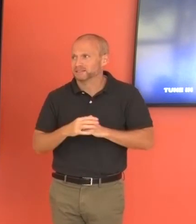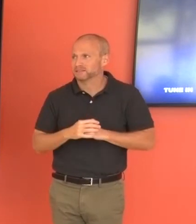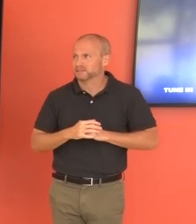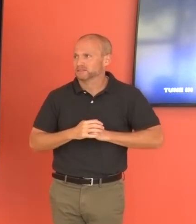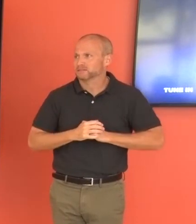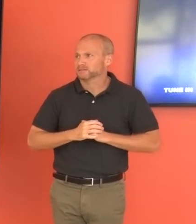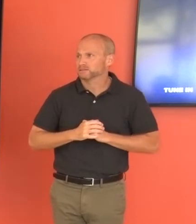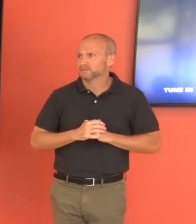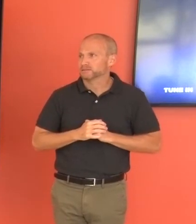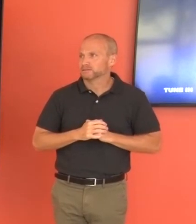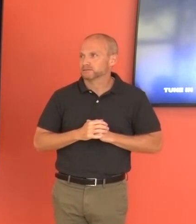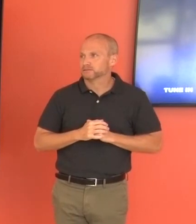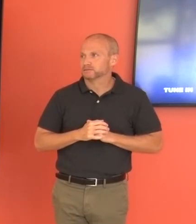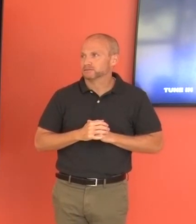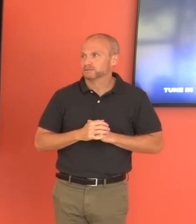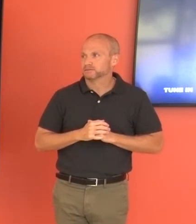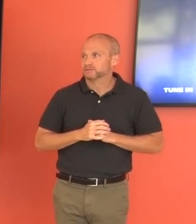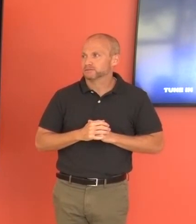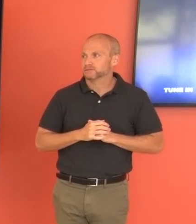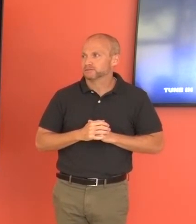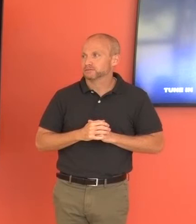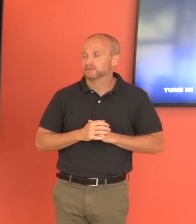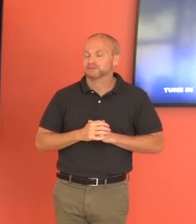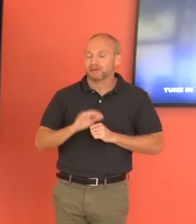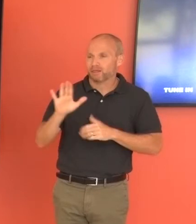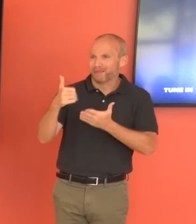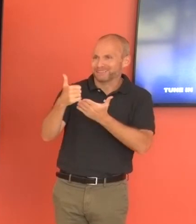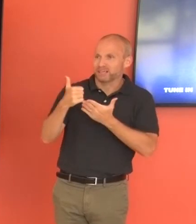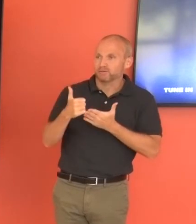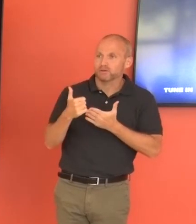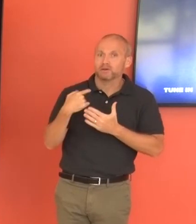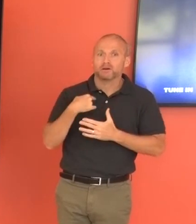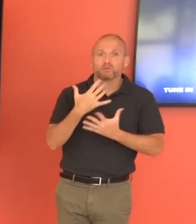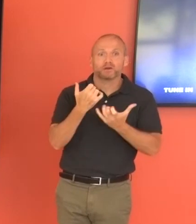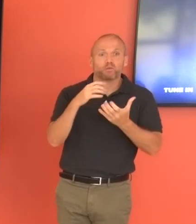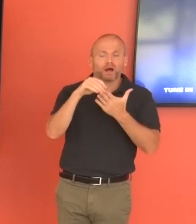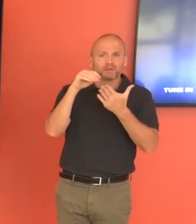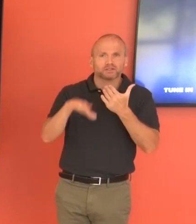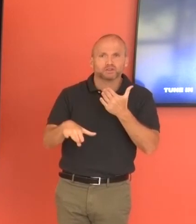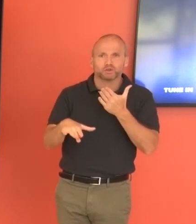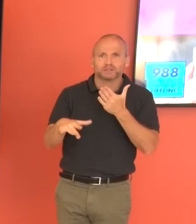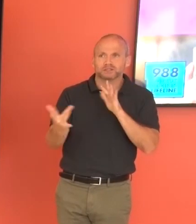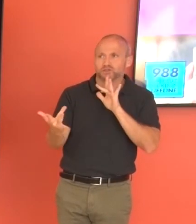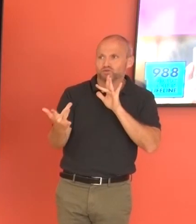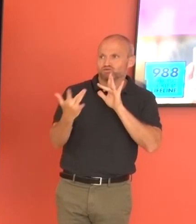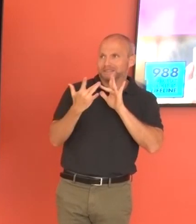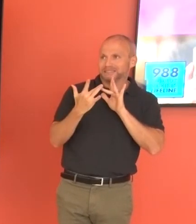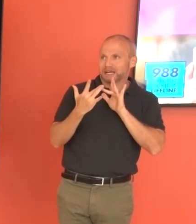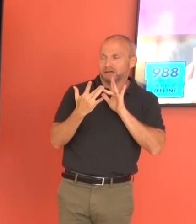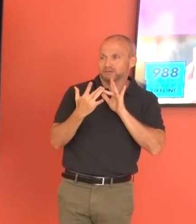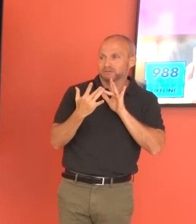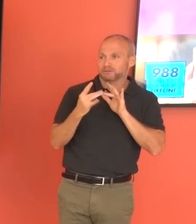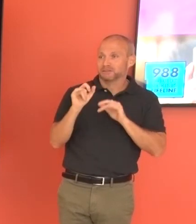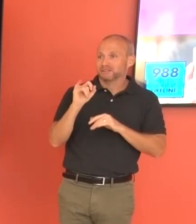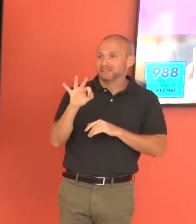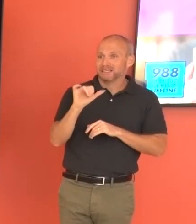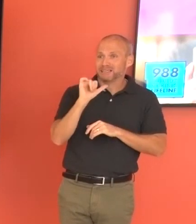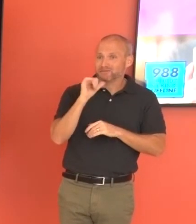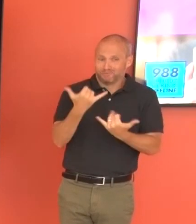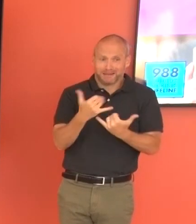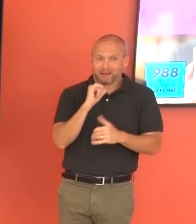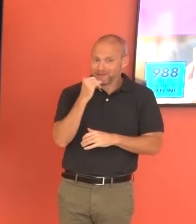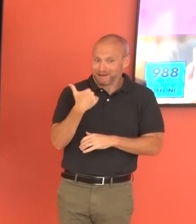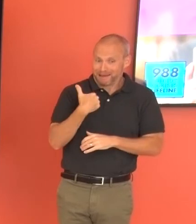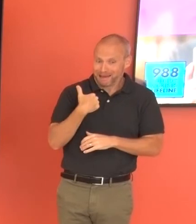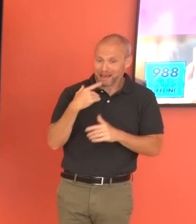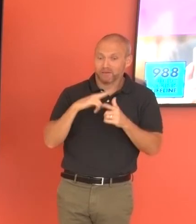So please connect. We definitely want the students to reach out. And my thing is, if we don't have something currently, I